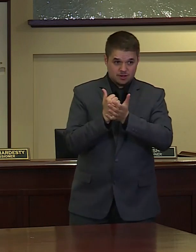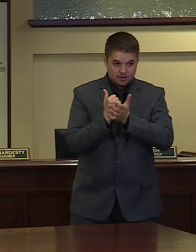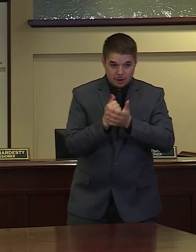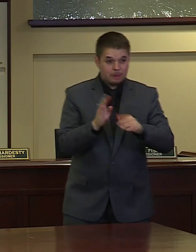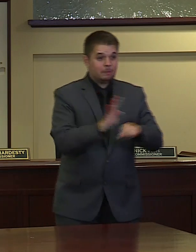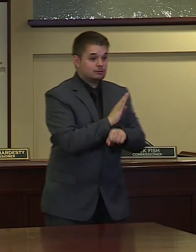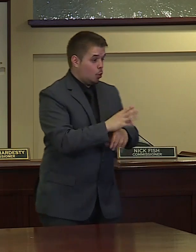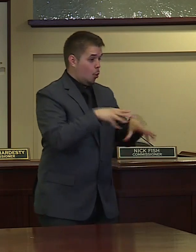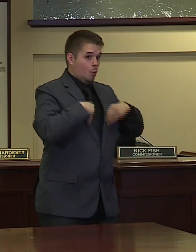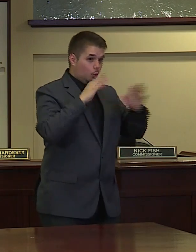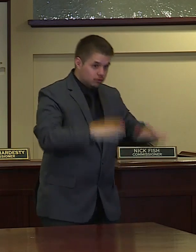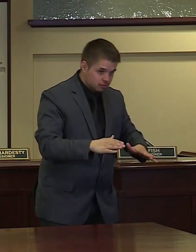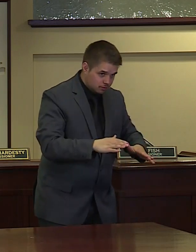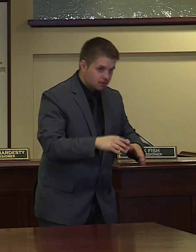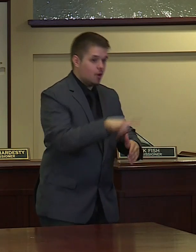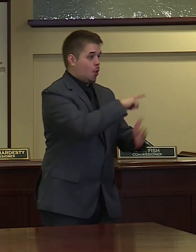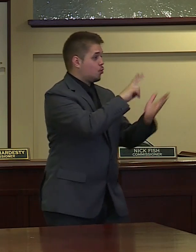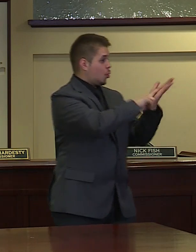up.